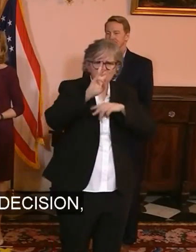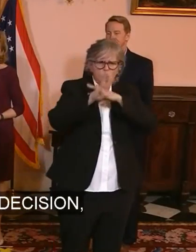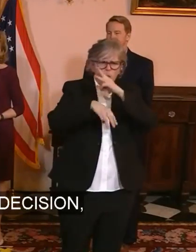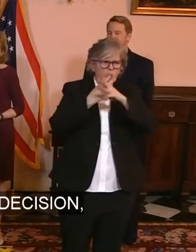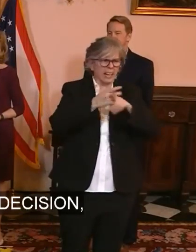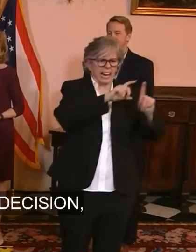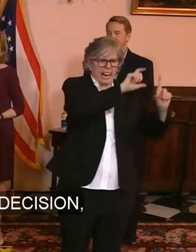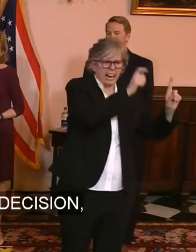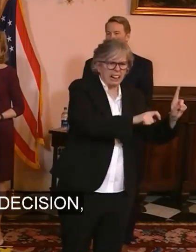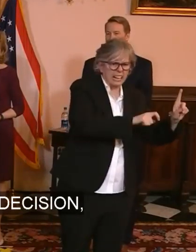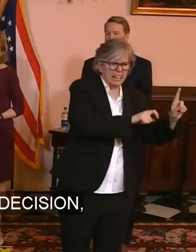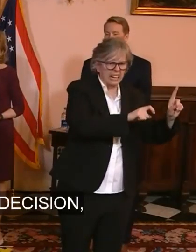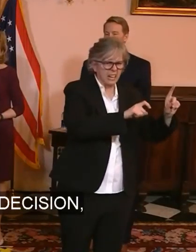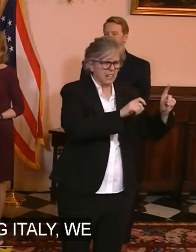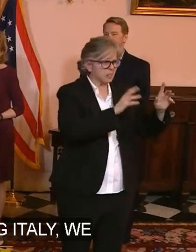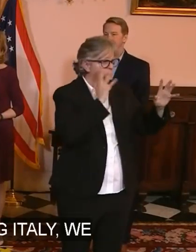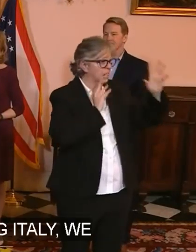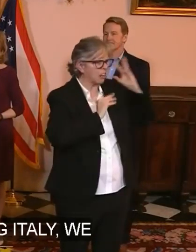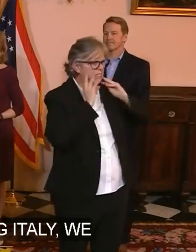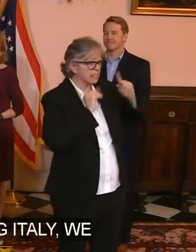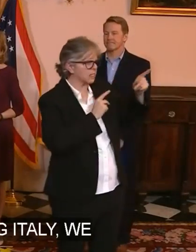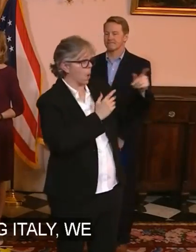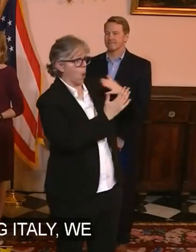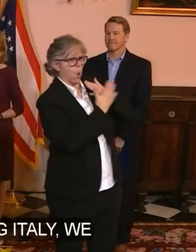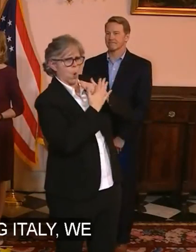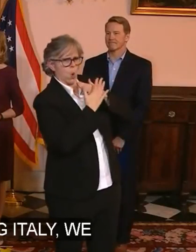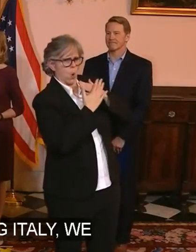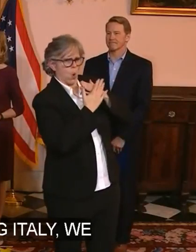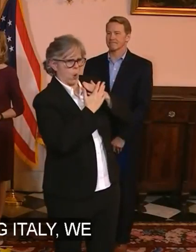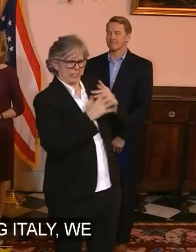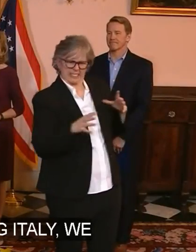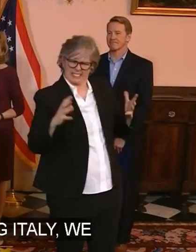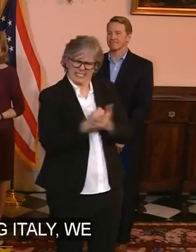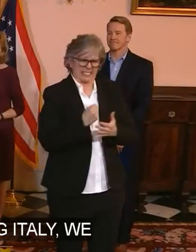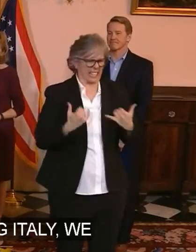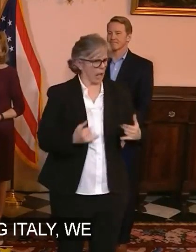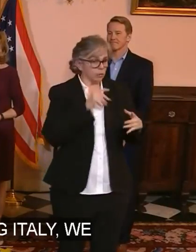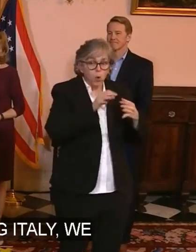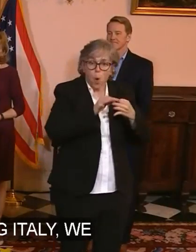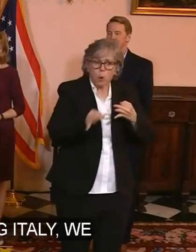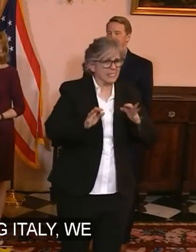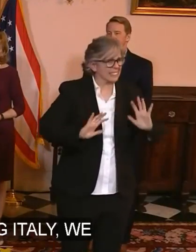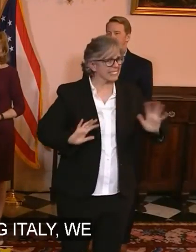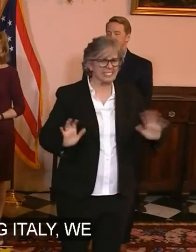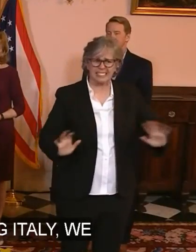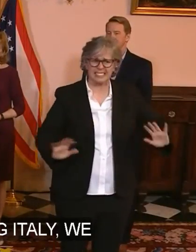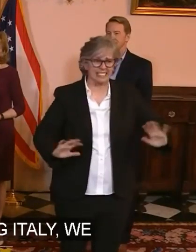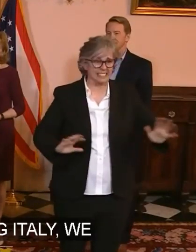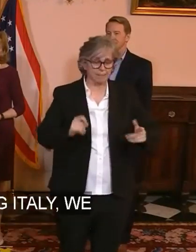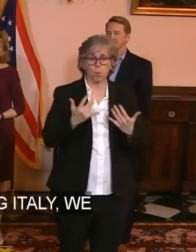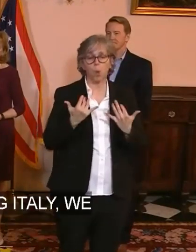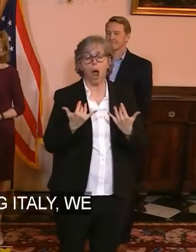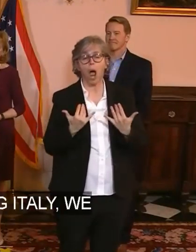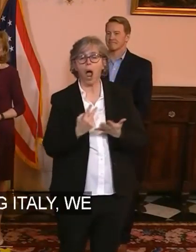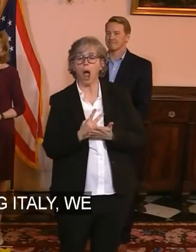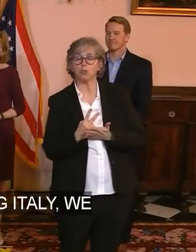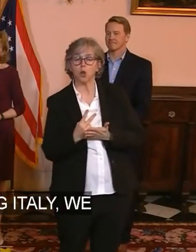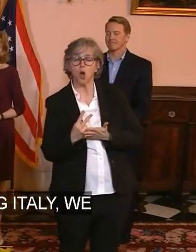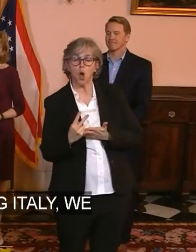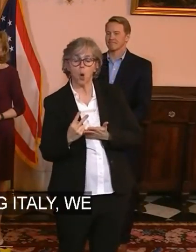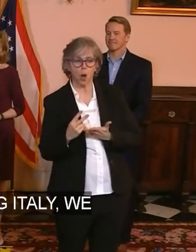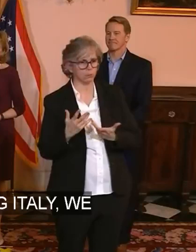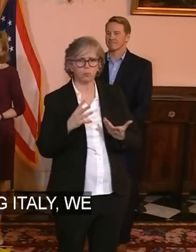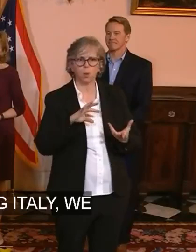their advice to act early and not wait, because we knew 2 weeks would make a difference from our colleagues in Washington. We made some